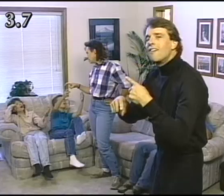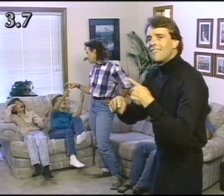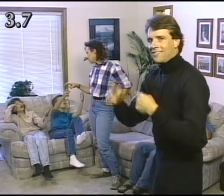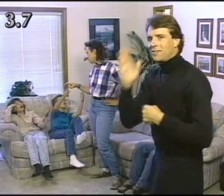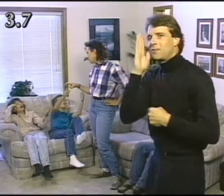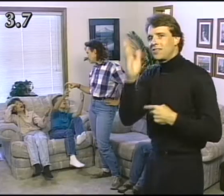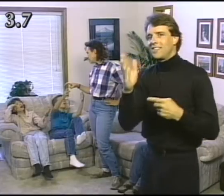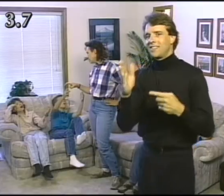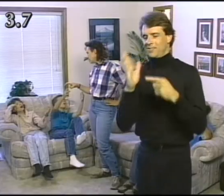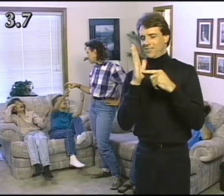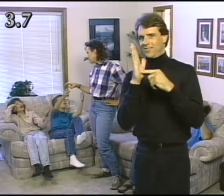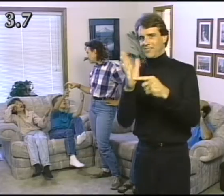signs.